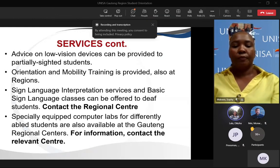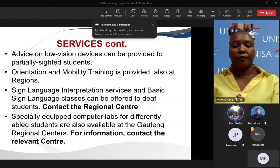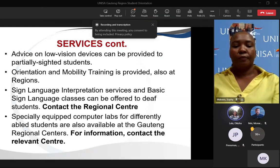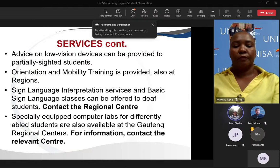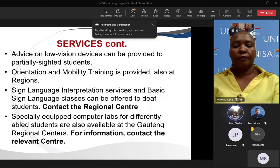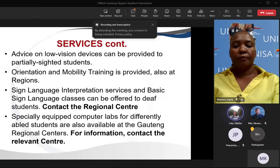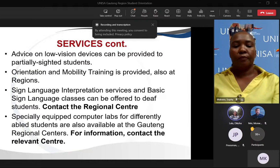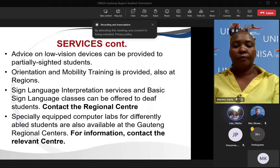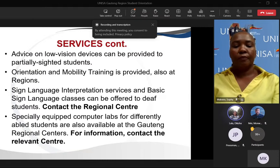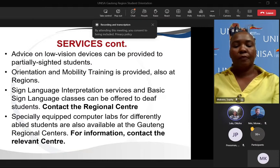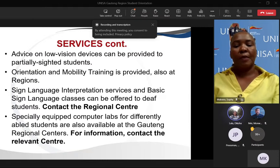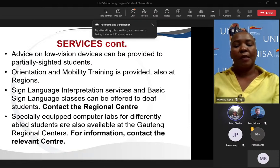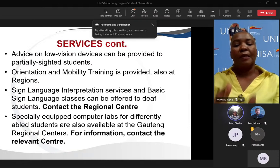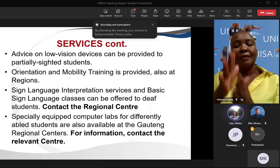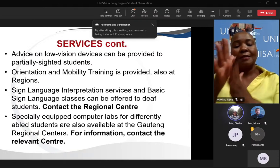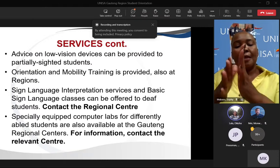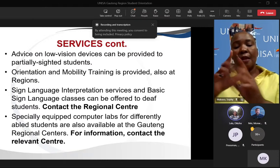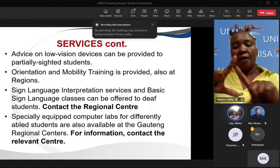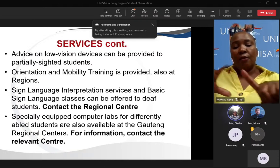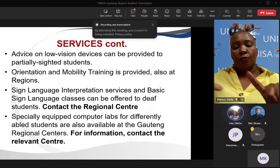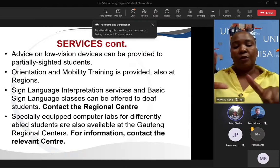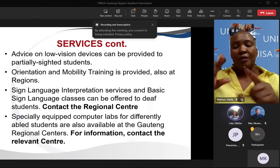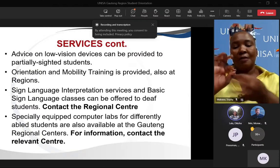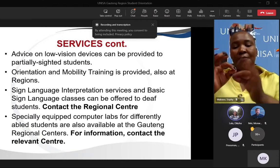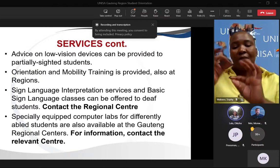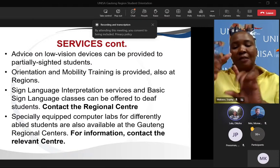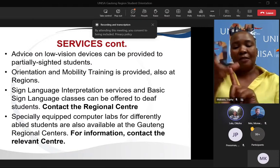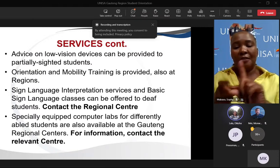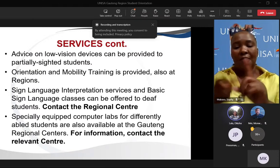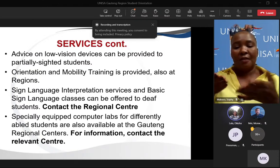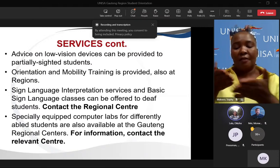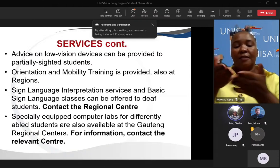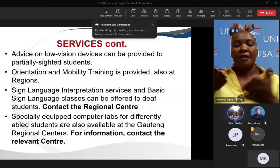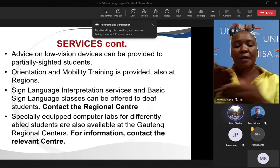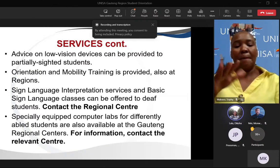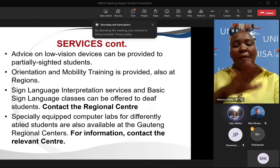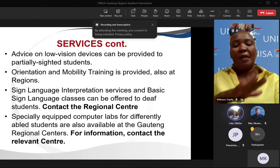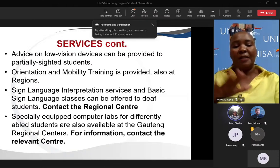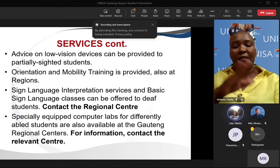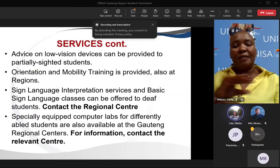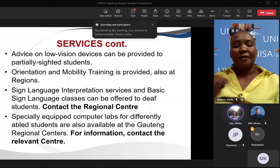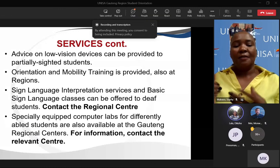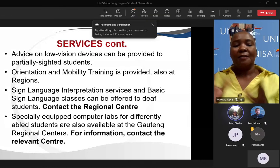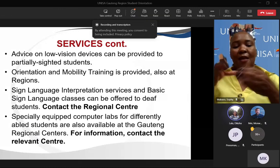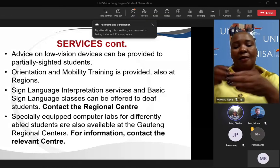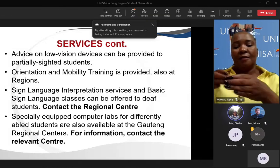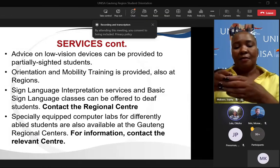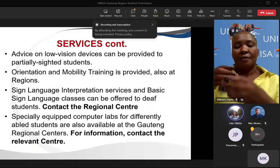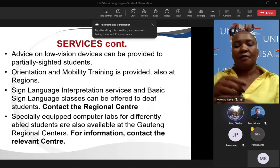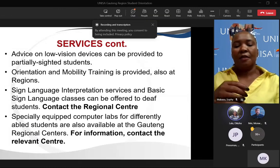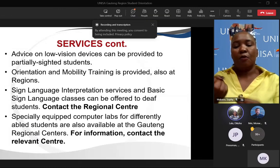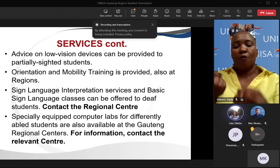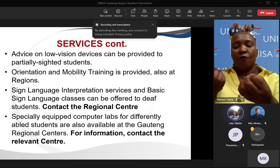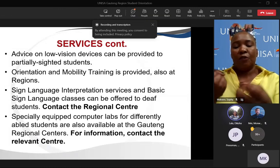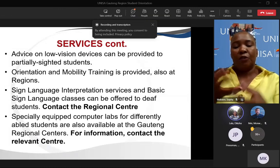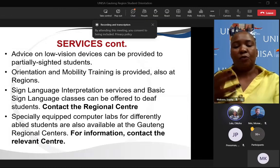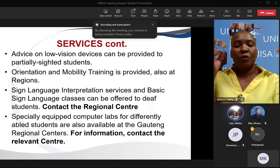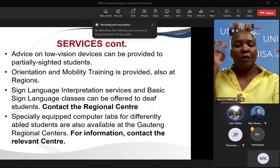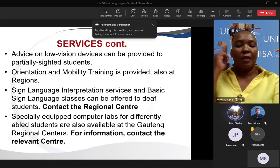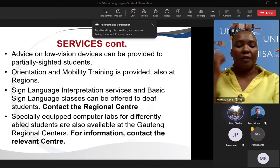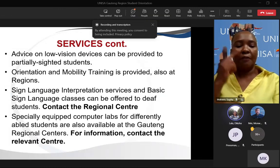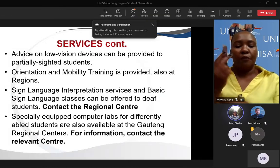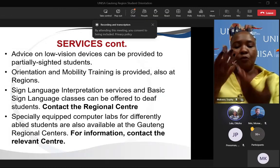sign language interpretation services and basic sign language classes can be offered to our deaf students